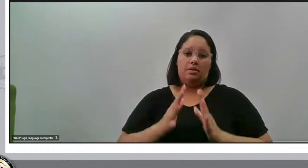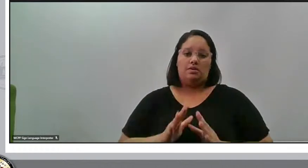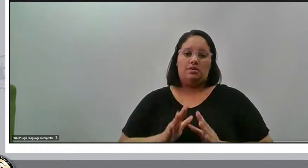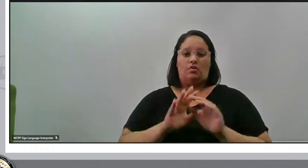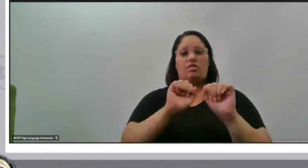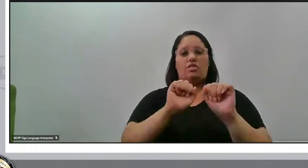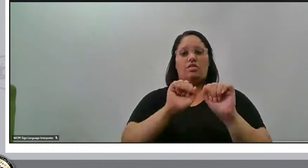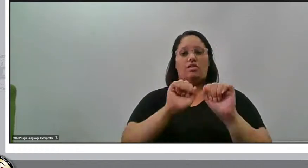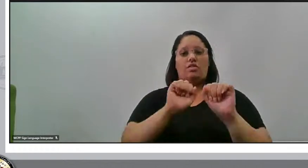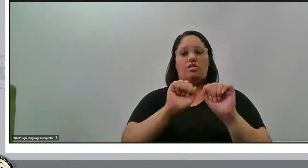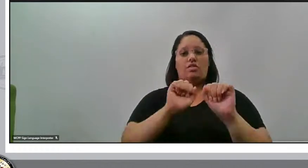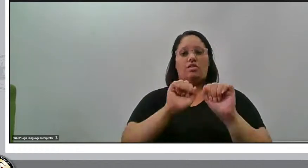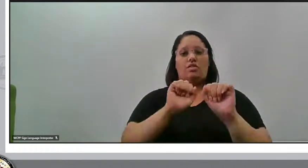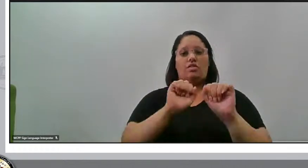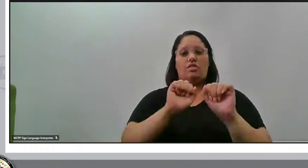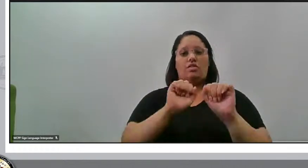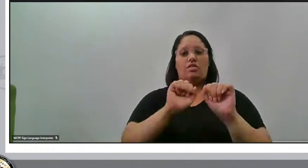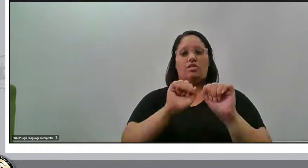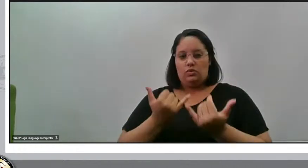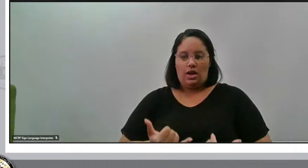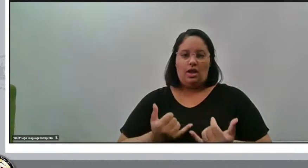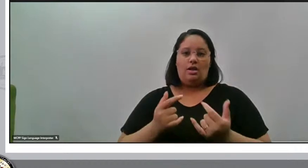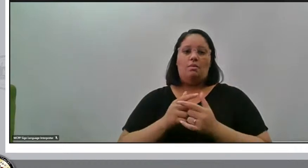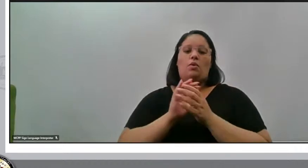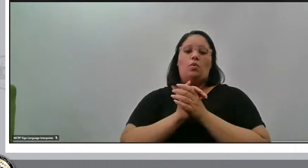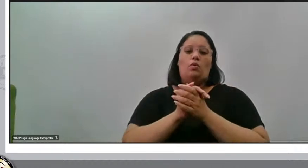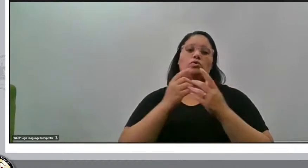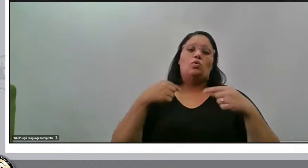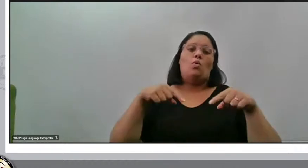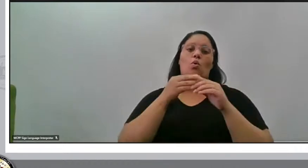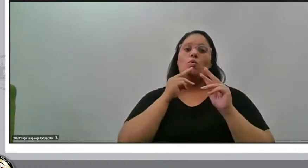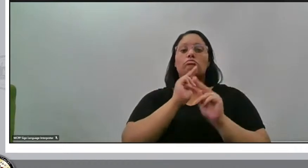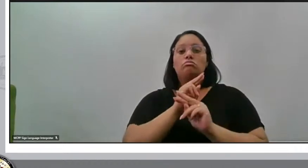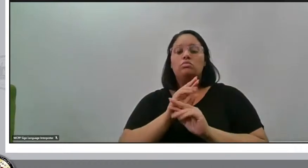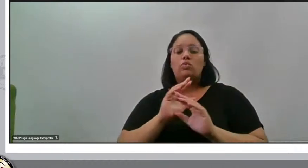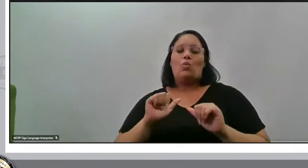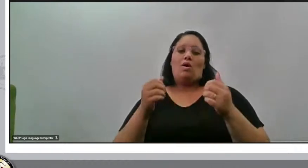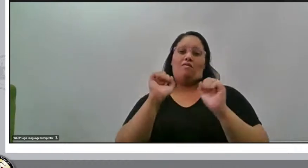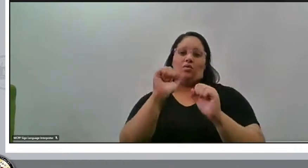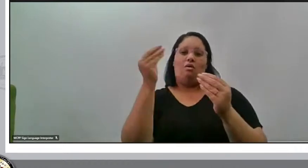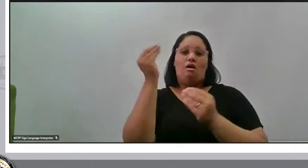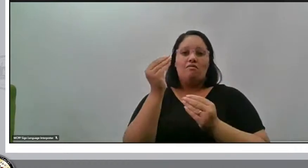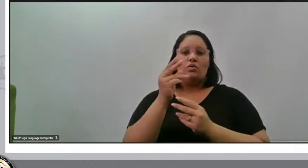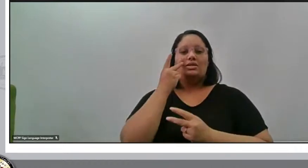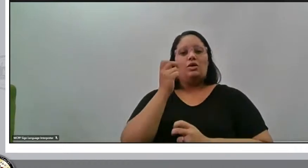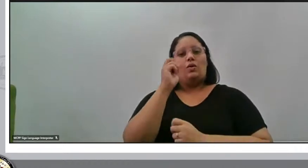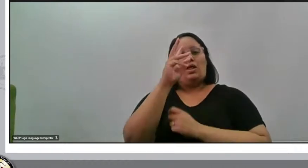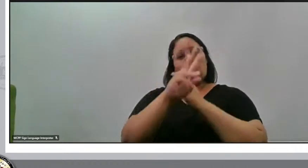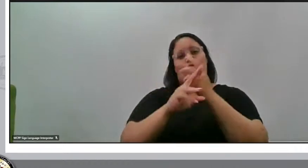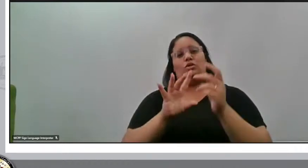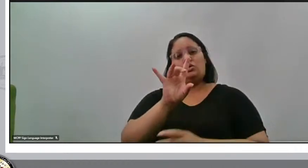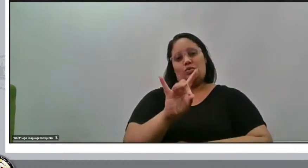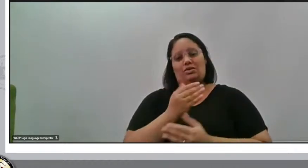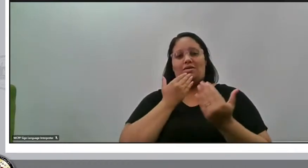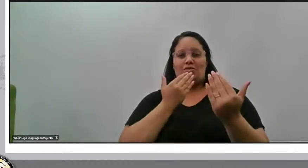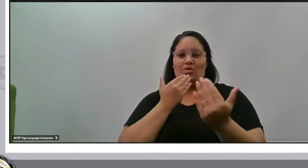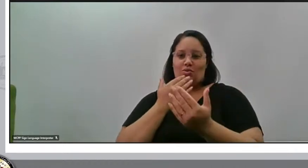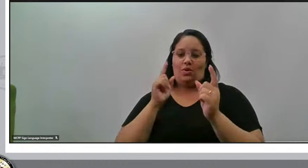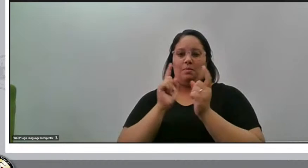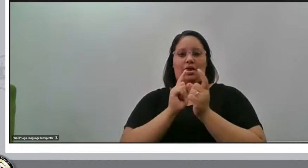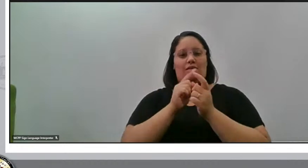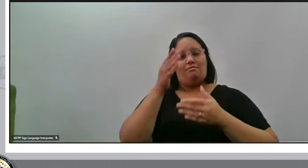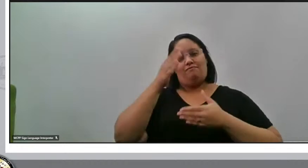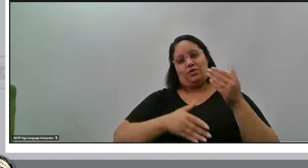hard work during this meeting. I wish everybody well this afternoon, and we will see you next Tuesday. Thank you very much. The meeting is